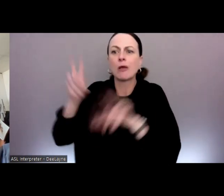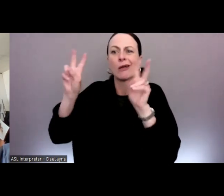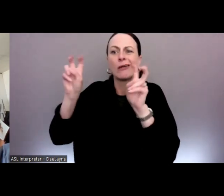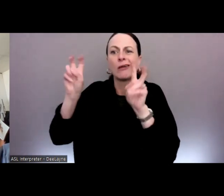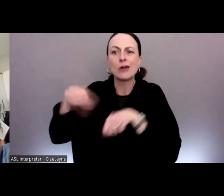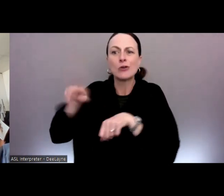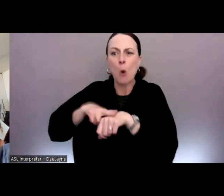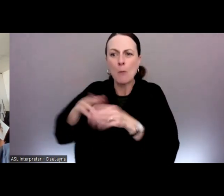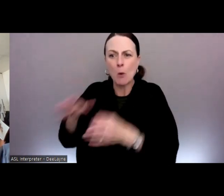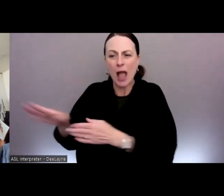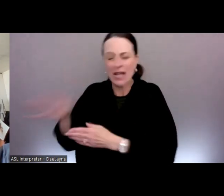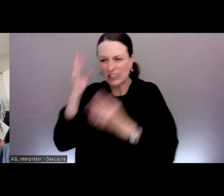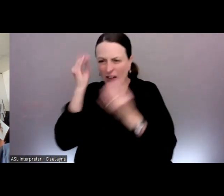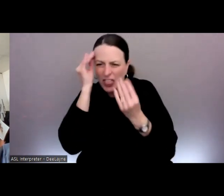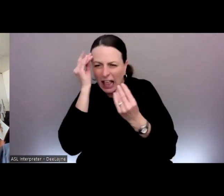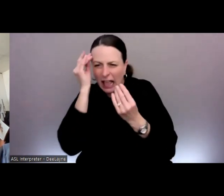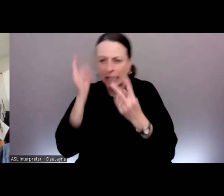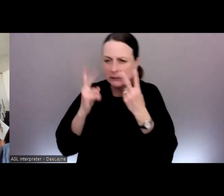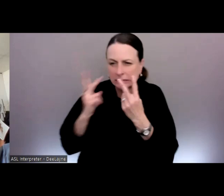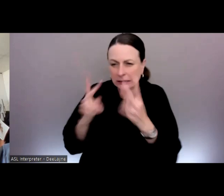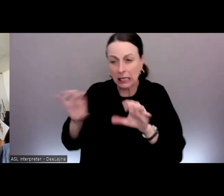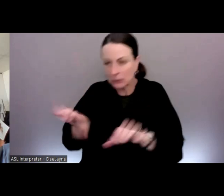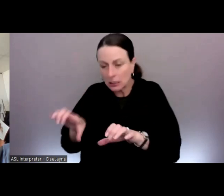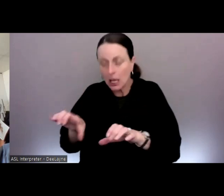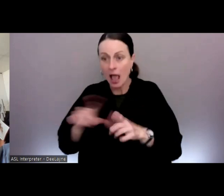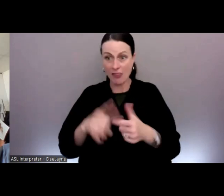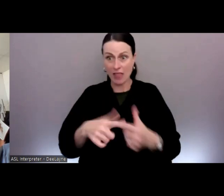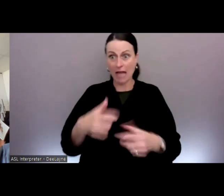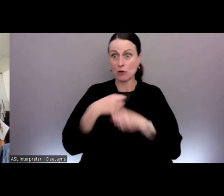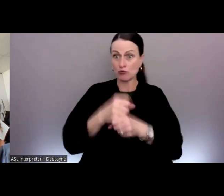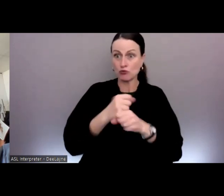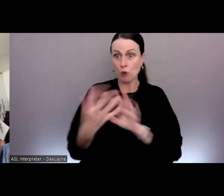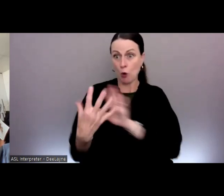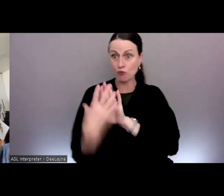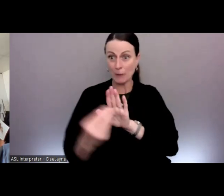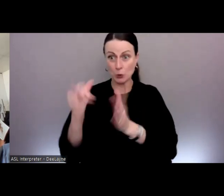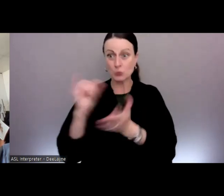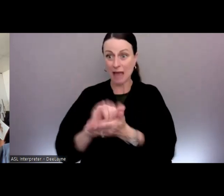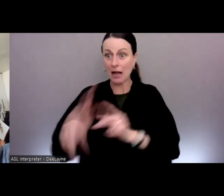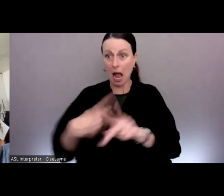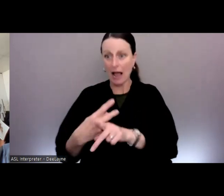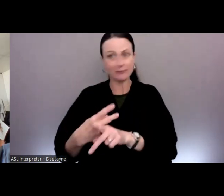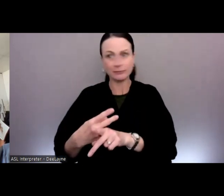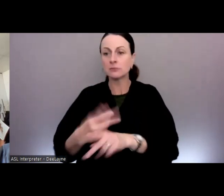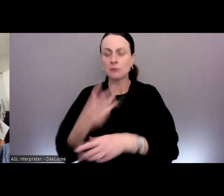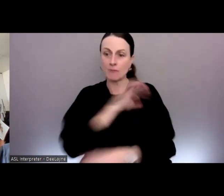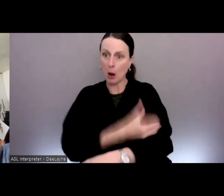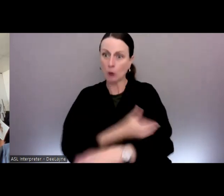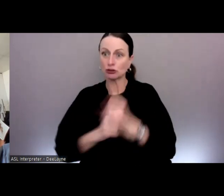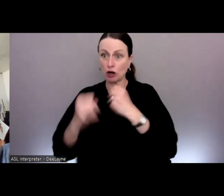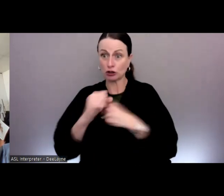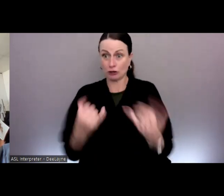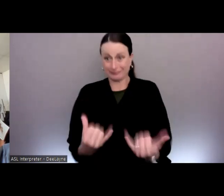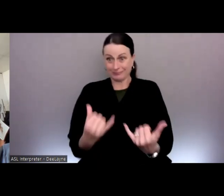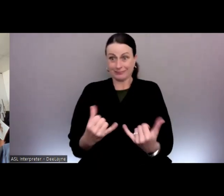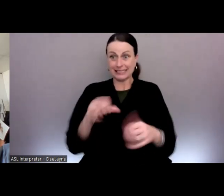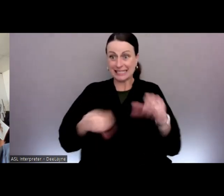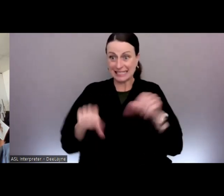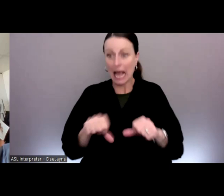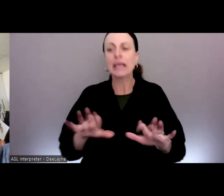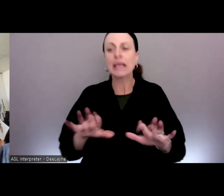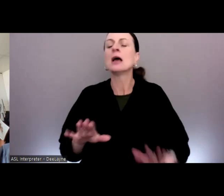being, and to reproduce existing power structures in society. So what I'm referring to here